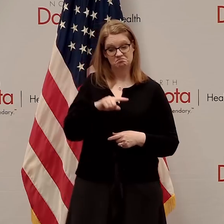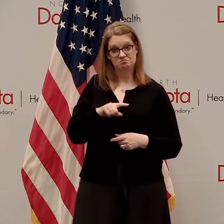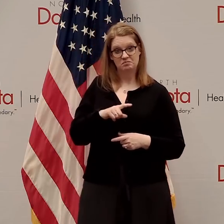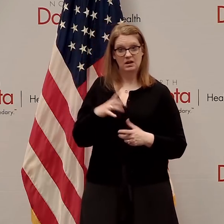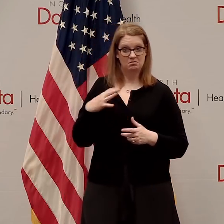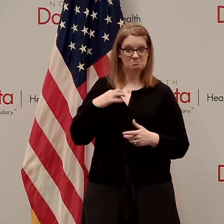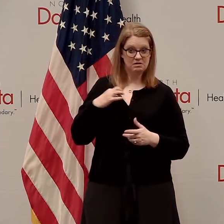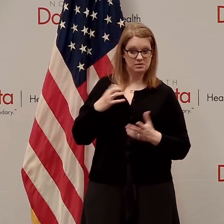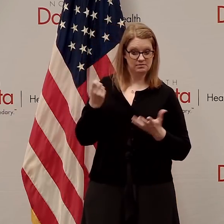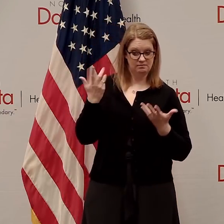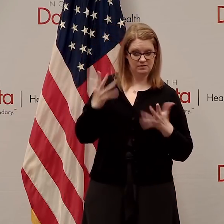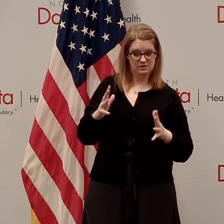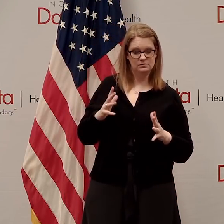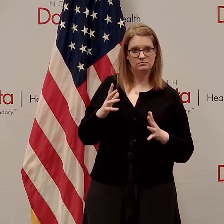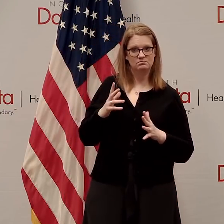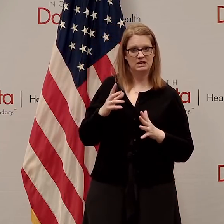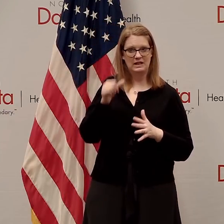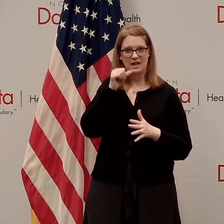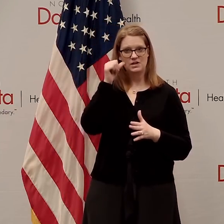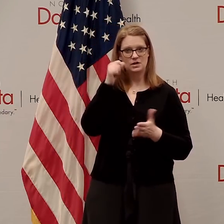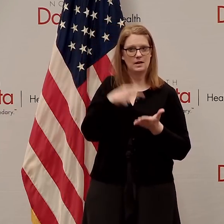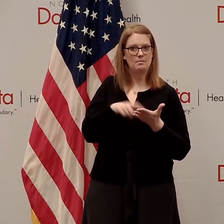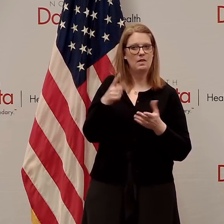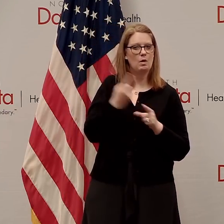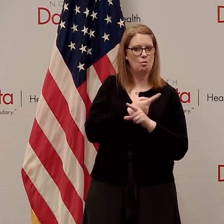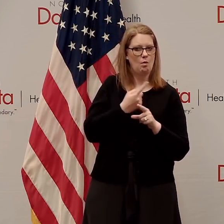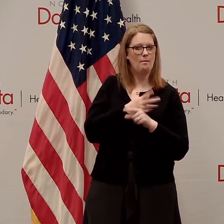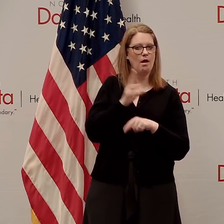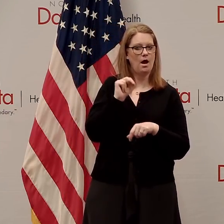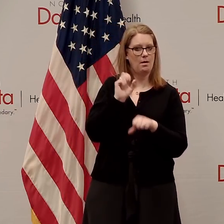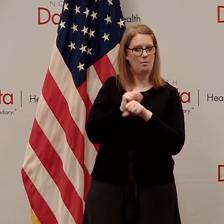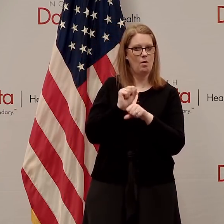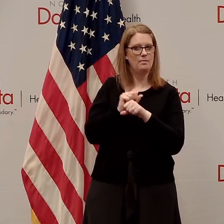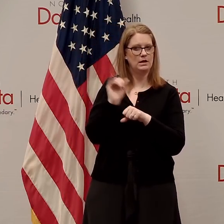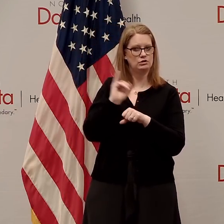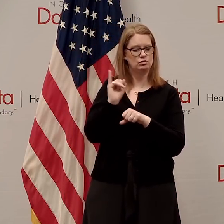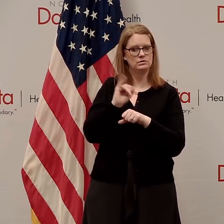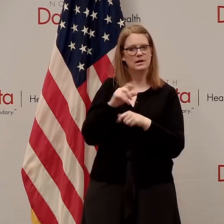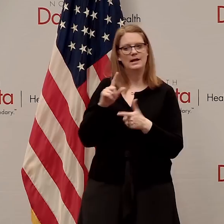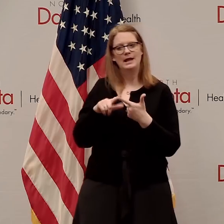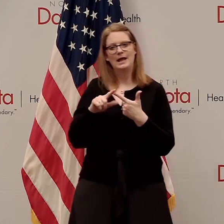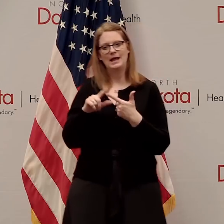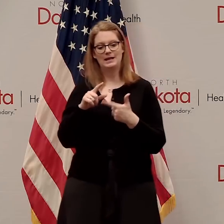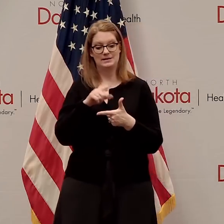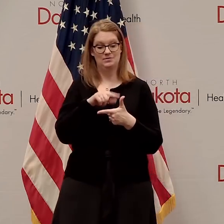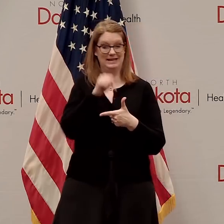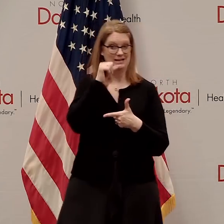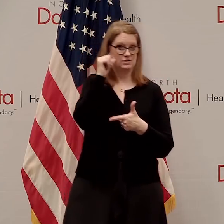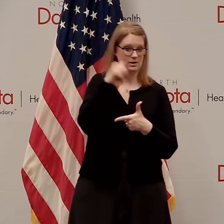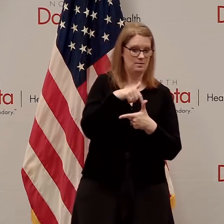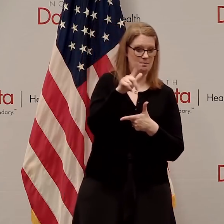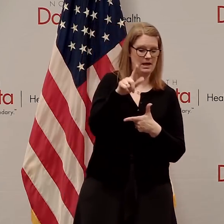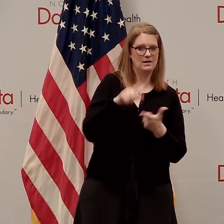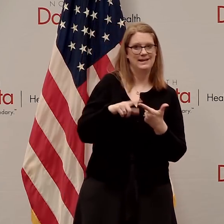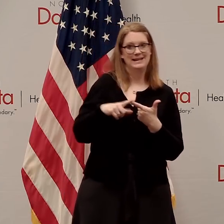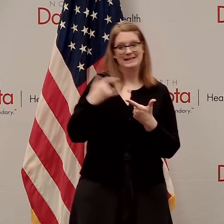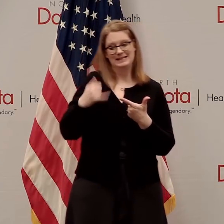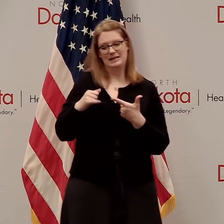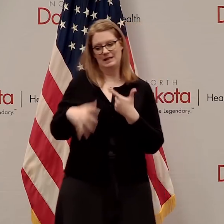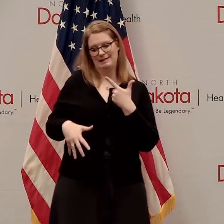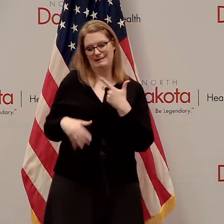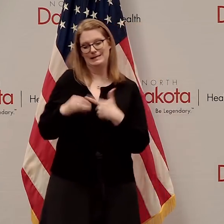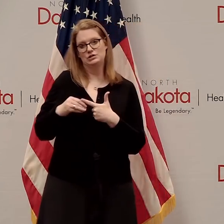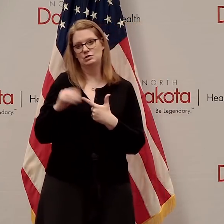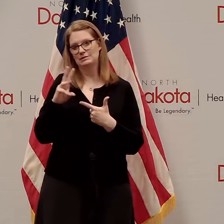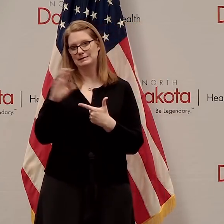eligibility for payment yesterday was paid their normal unemployment insurance, and yesterday they were paid that, and then today that extra 600